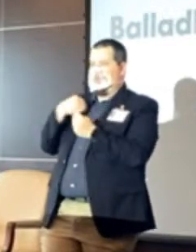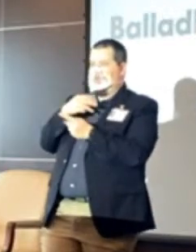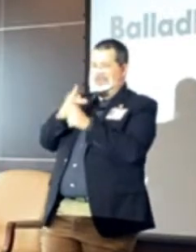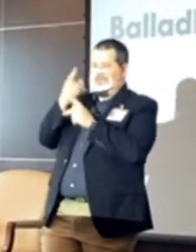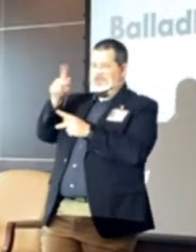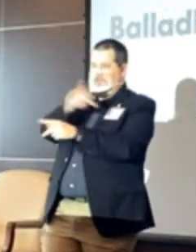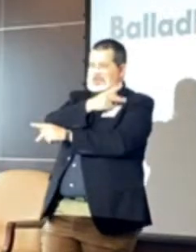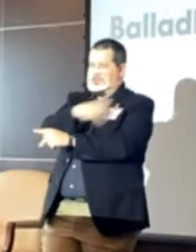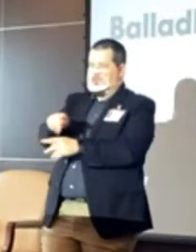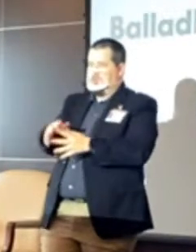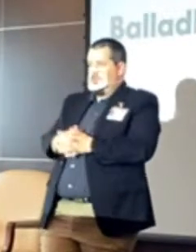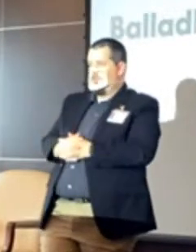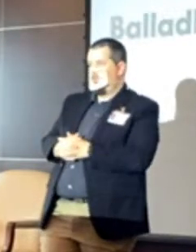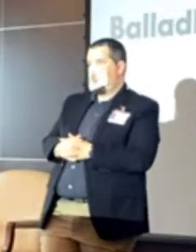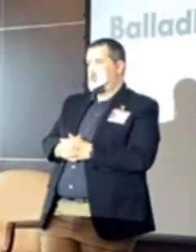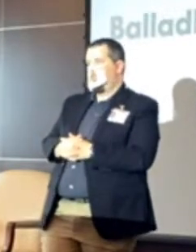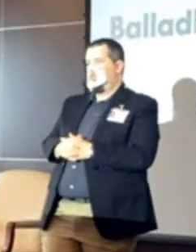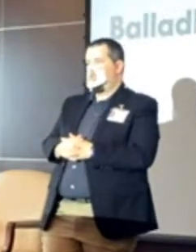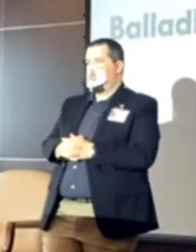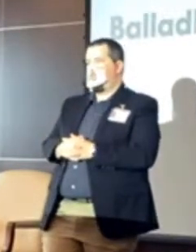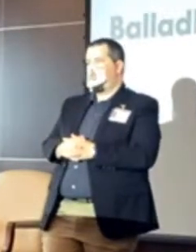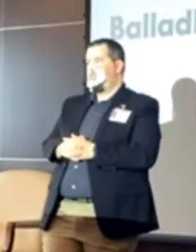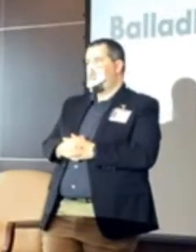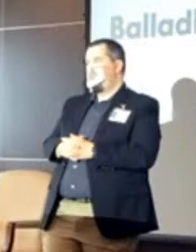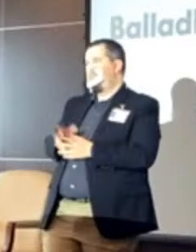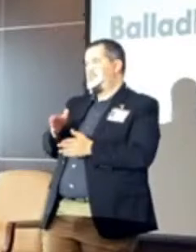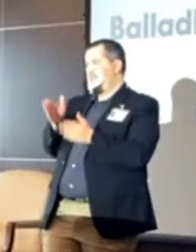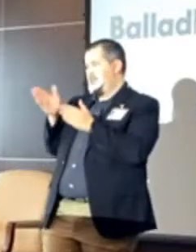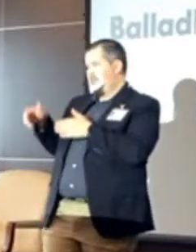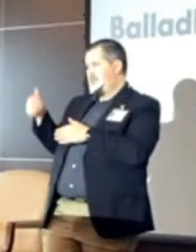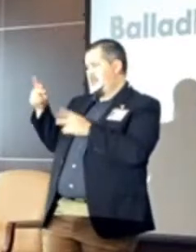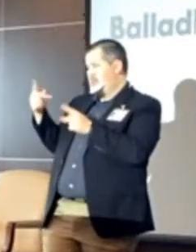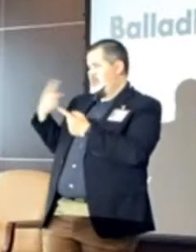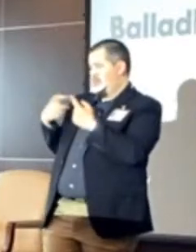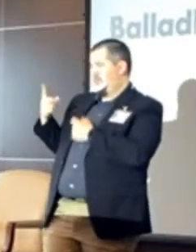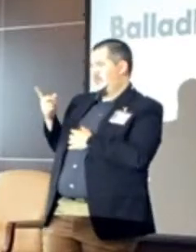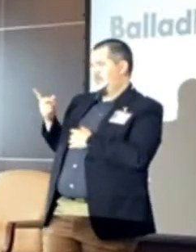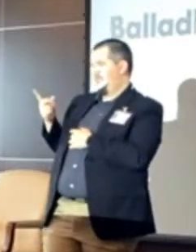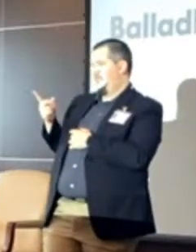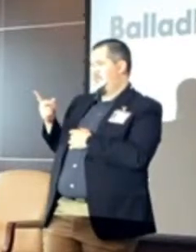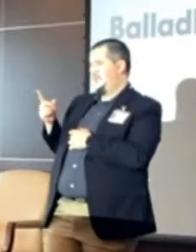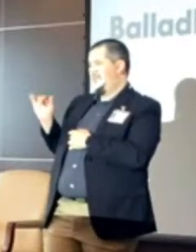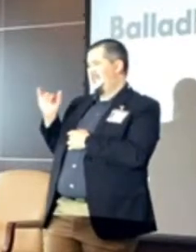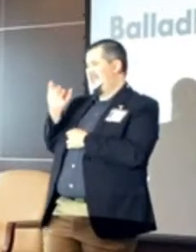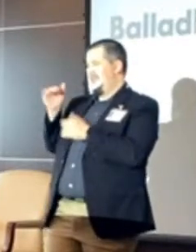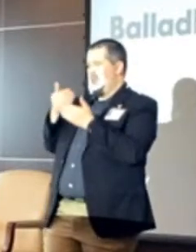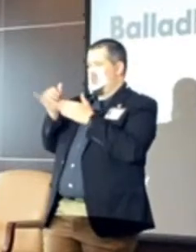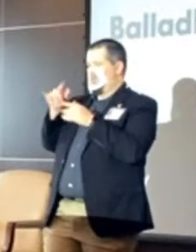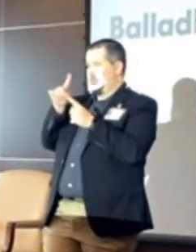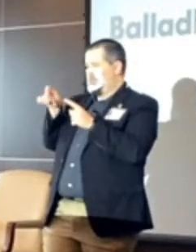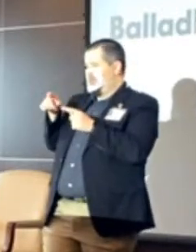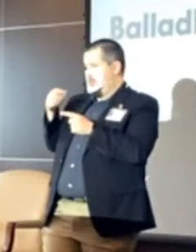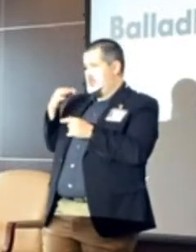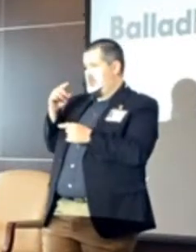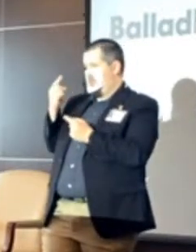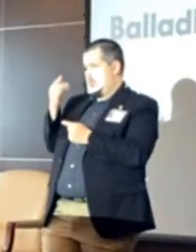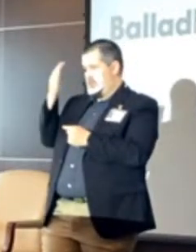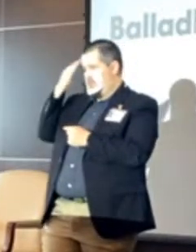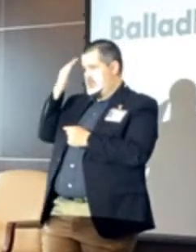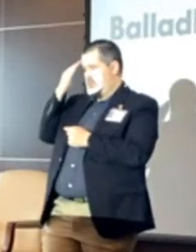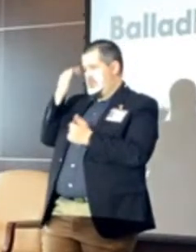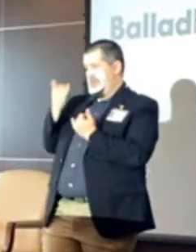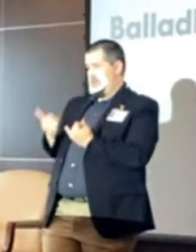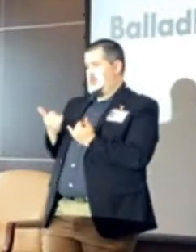for patients. David? Yeah, I was kind of piggybacking on that question. I was wondering if you knew what